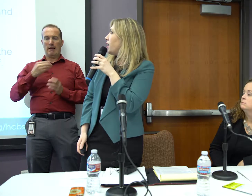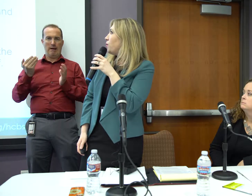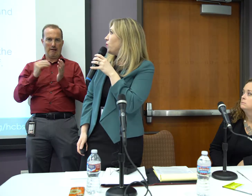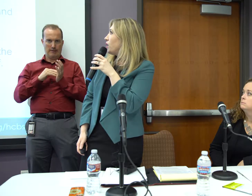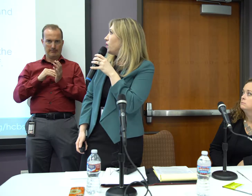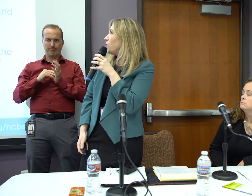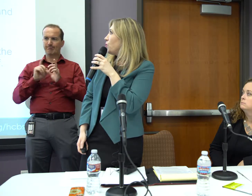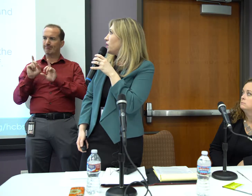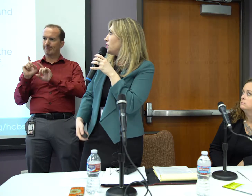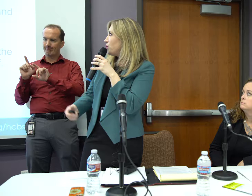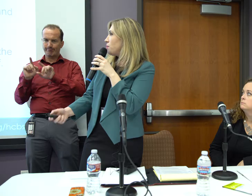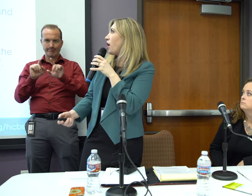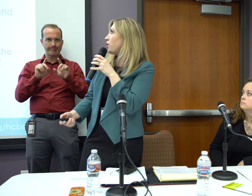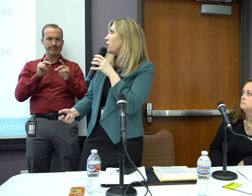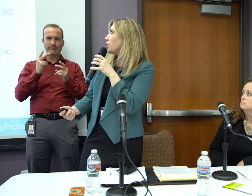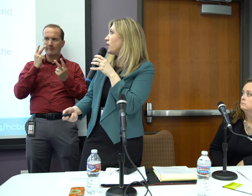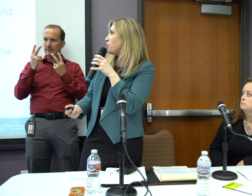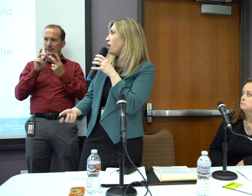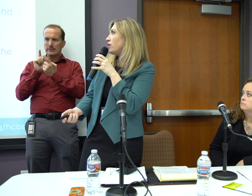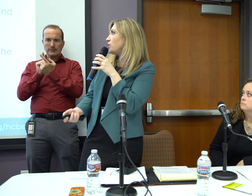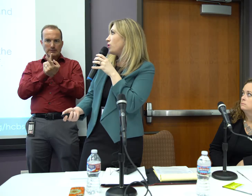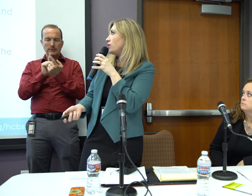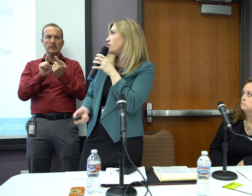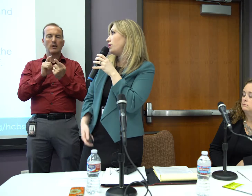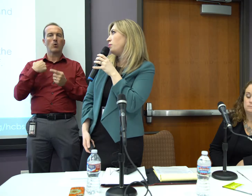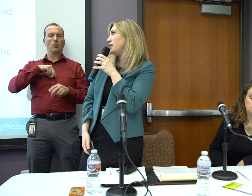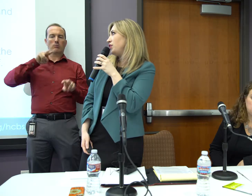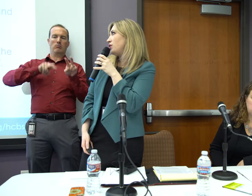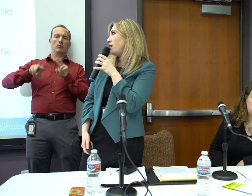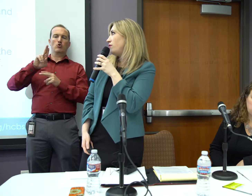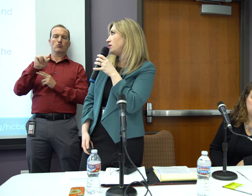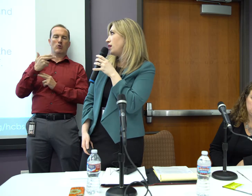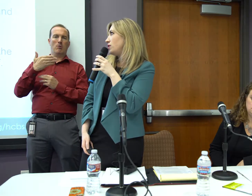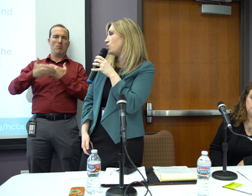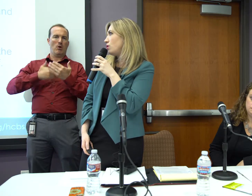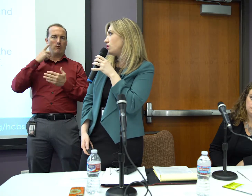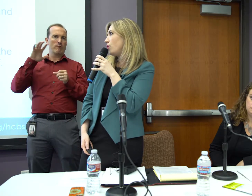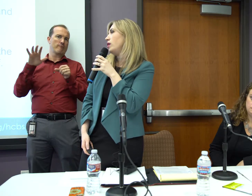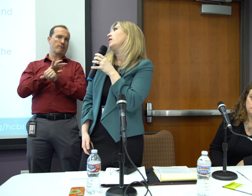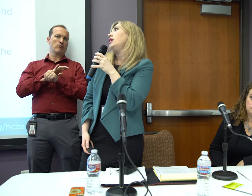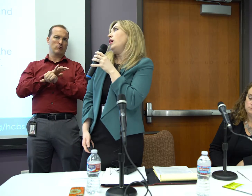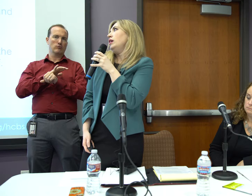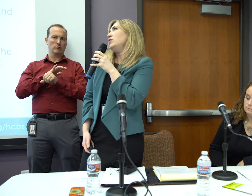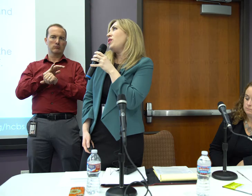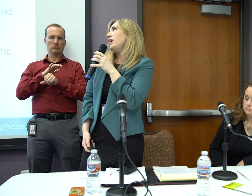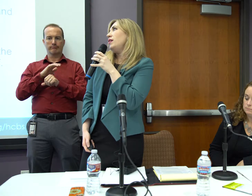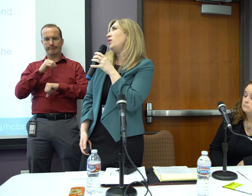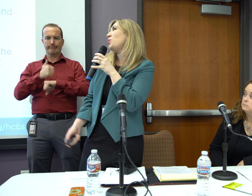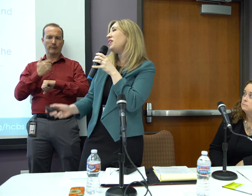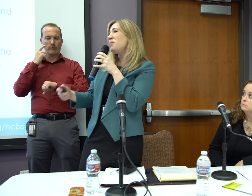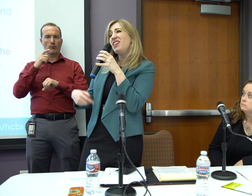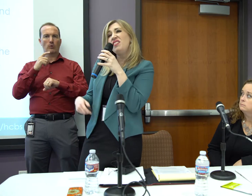and we continued to monitor Utah's progress towards full implementation of the settings rule. So